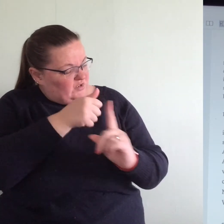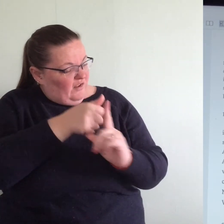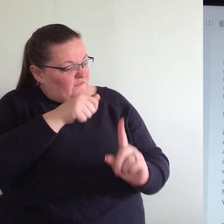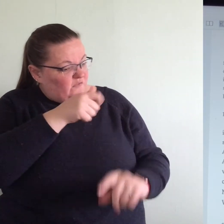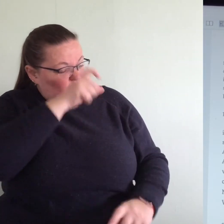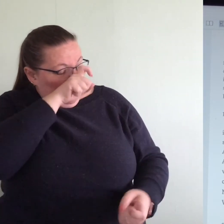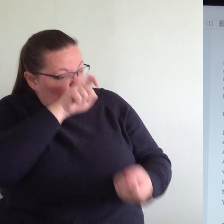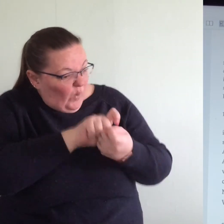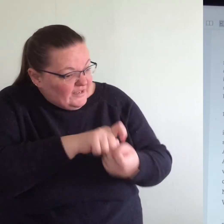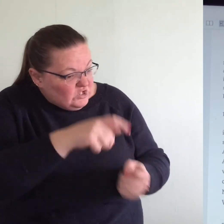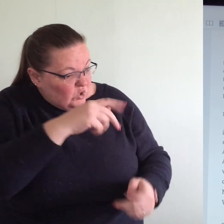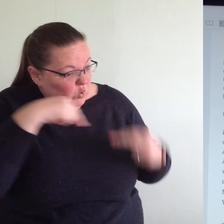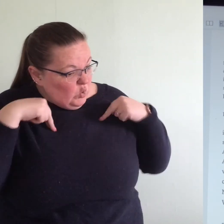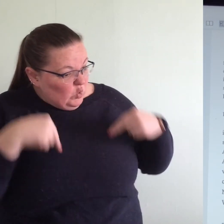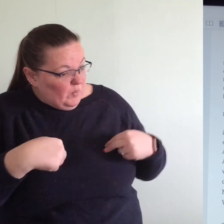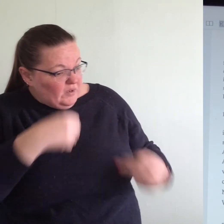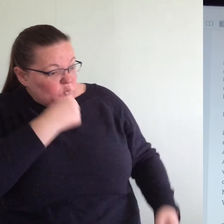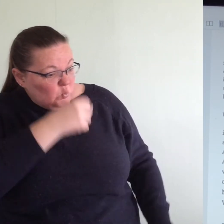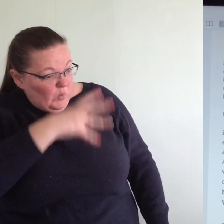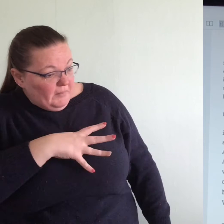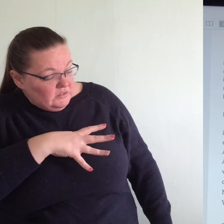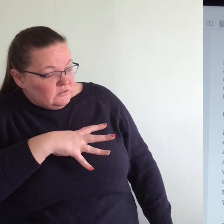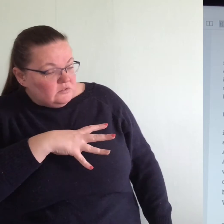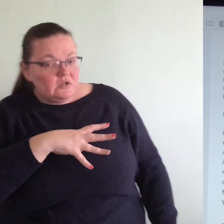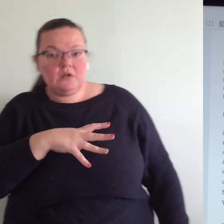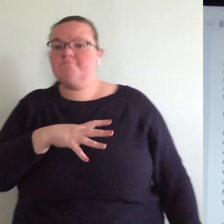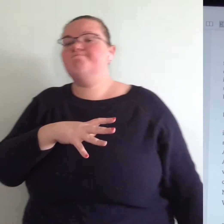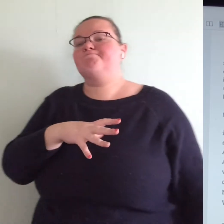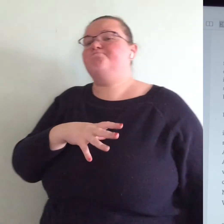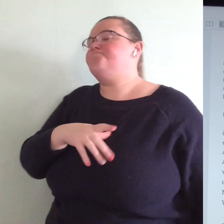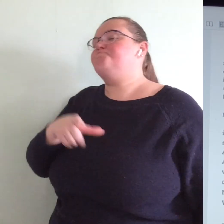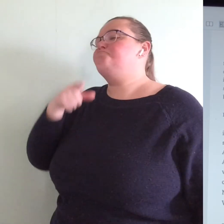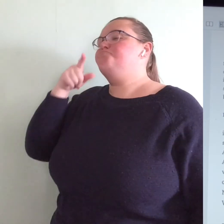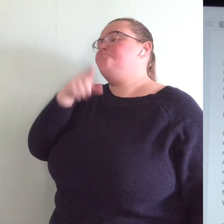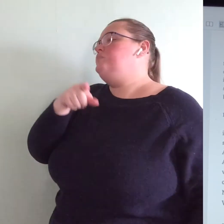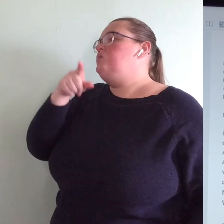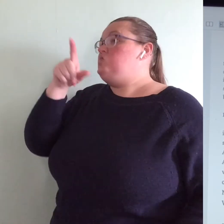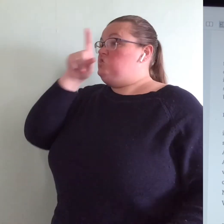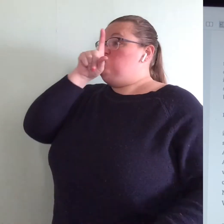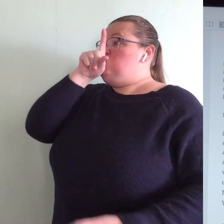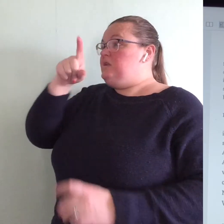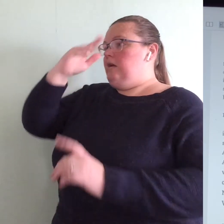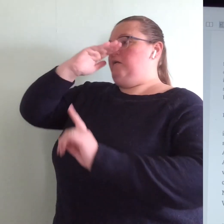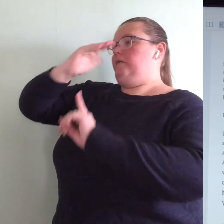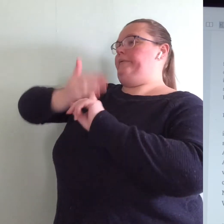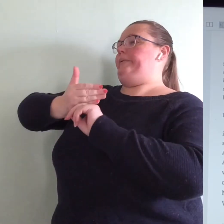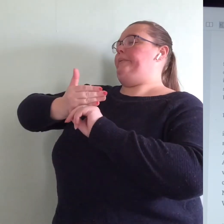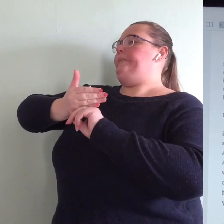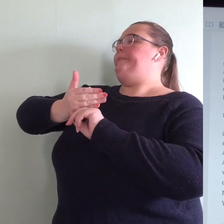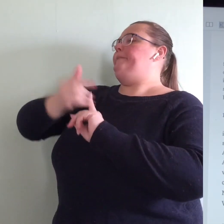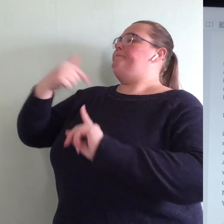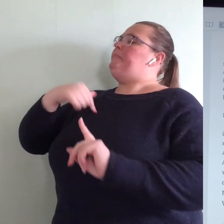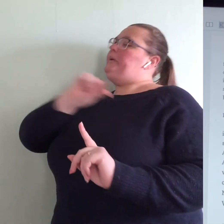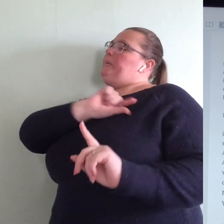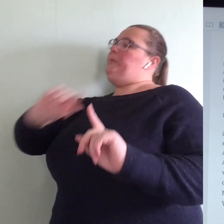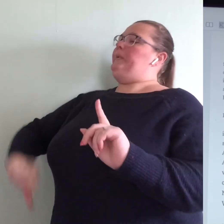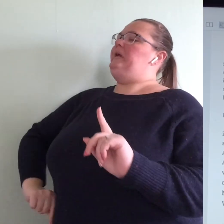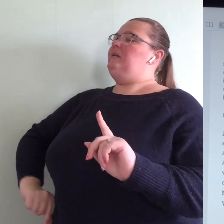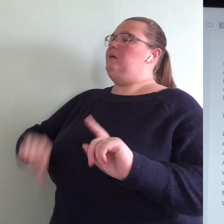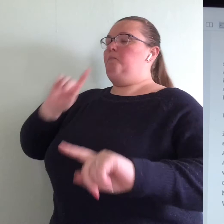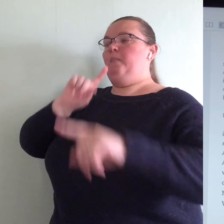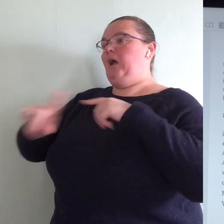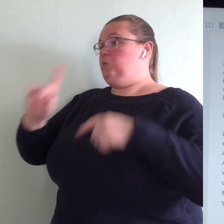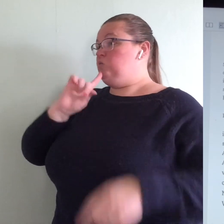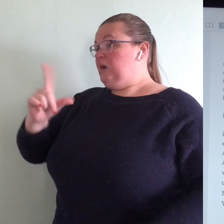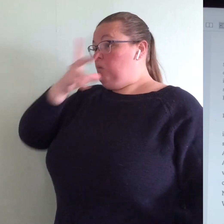human? She'd like us to believe it, said Mr. Beaver, and it's on that she bears her claim to be queen.